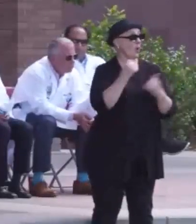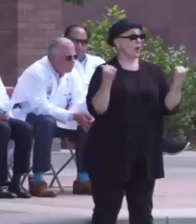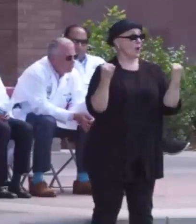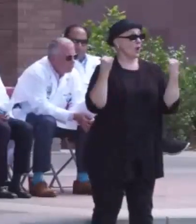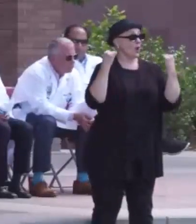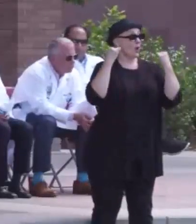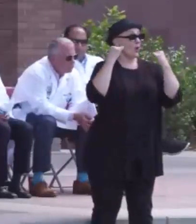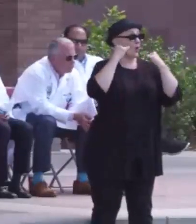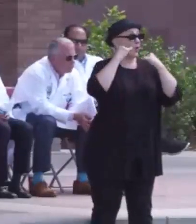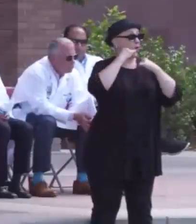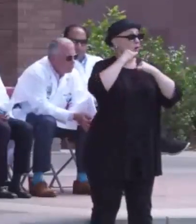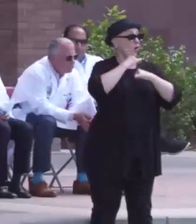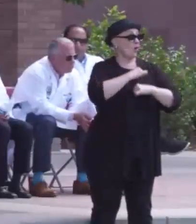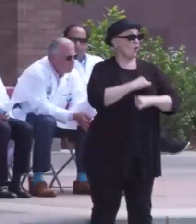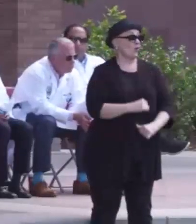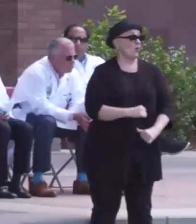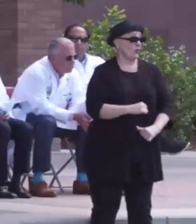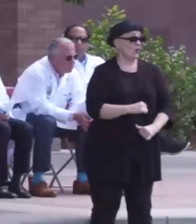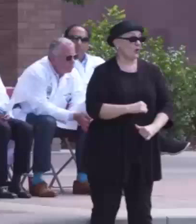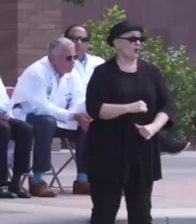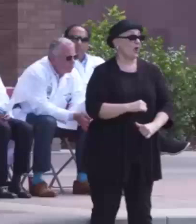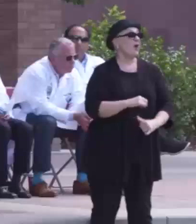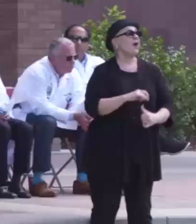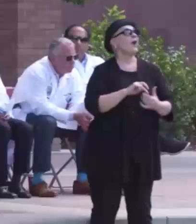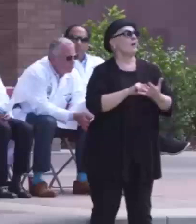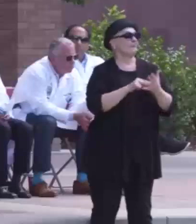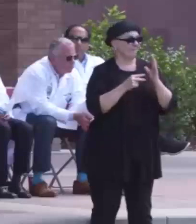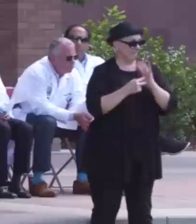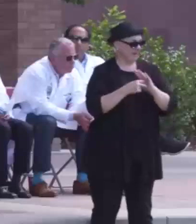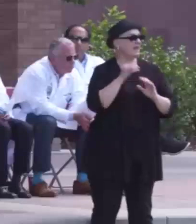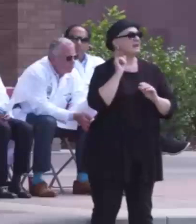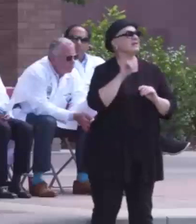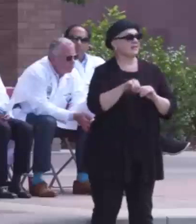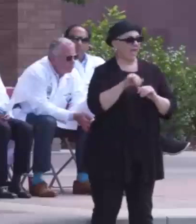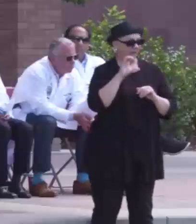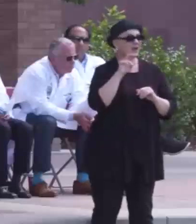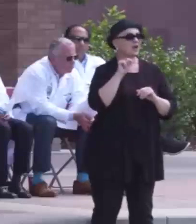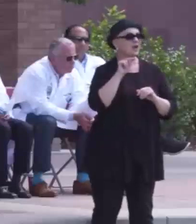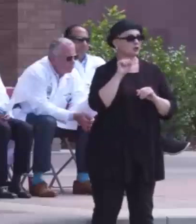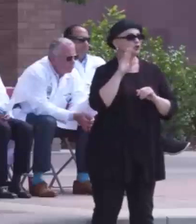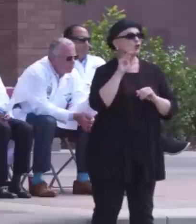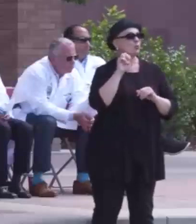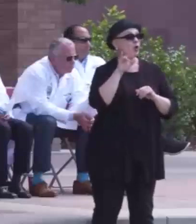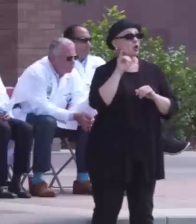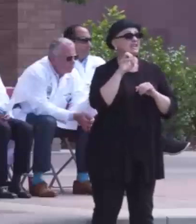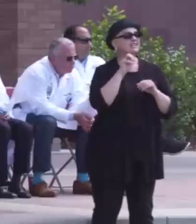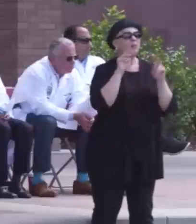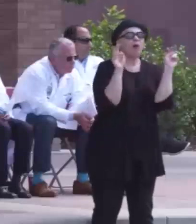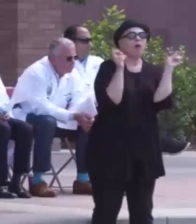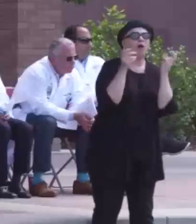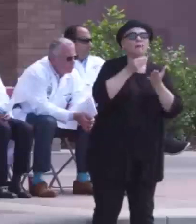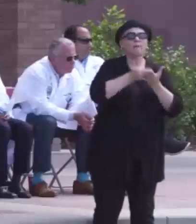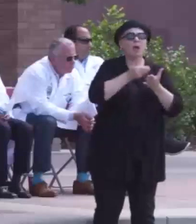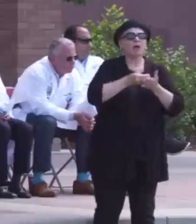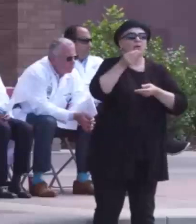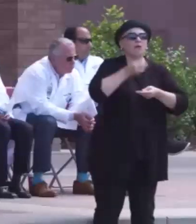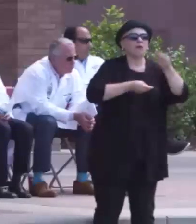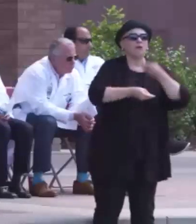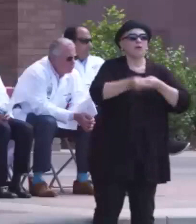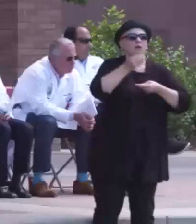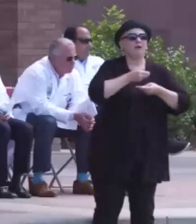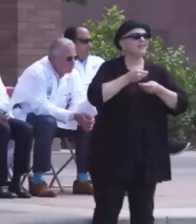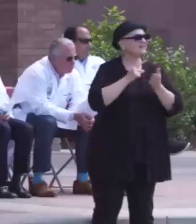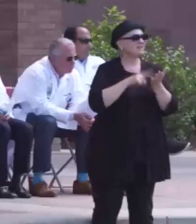It's the belief that consumerism, caveat emptor, doesn't work well sometimes in medicine. Our patients